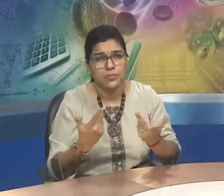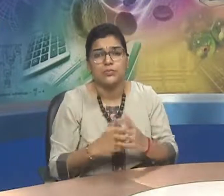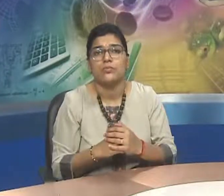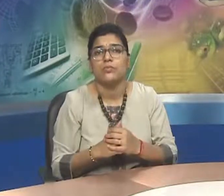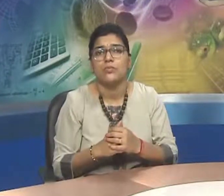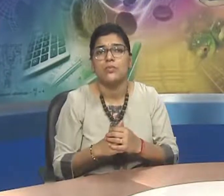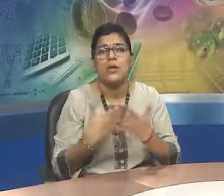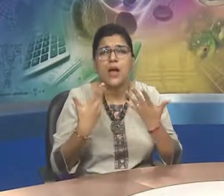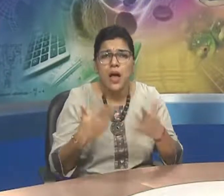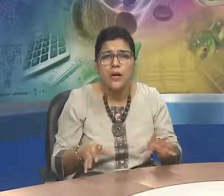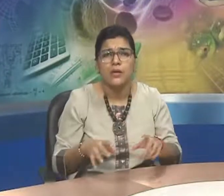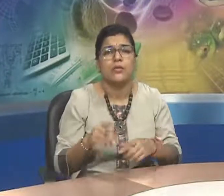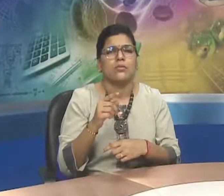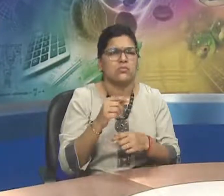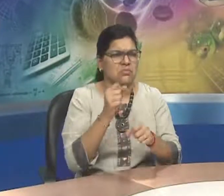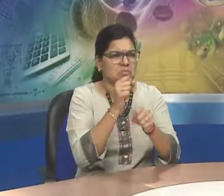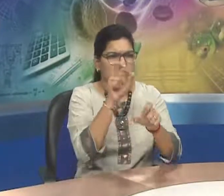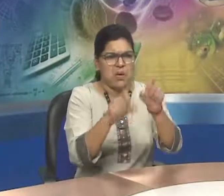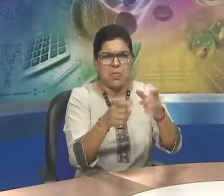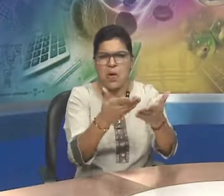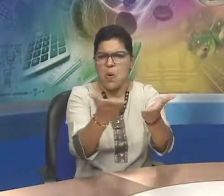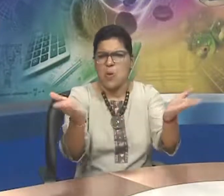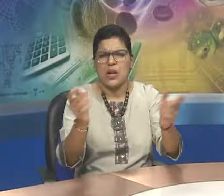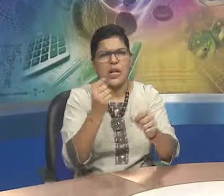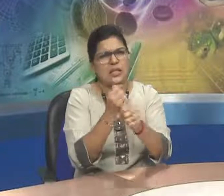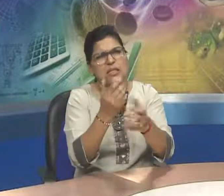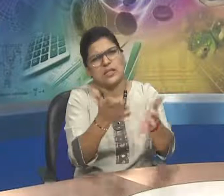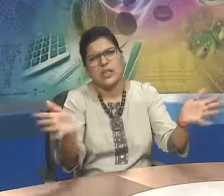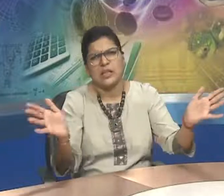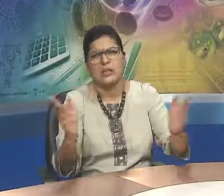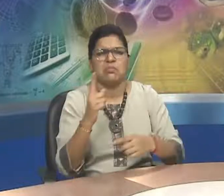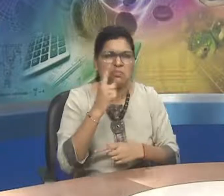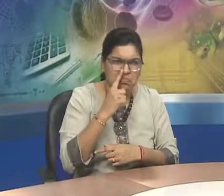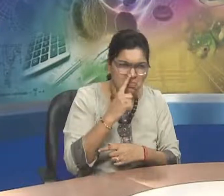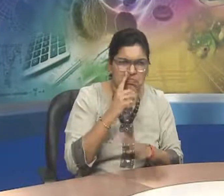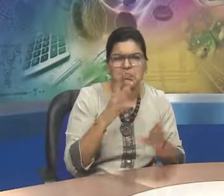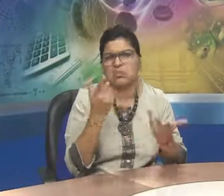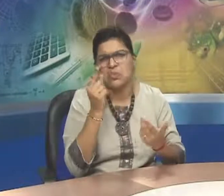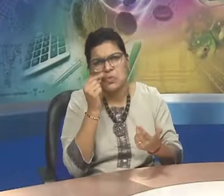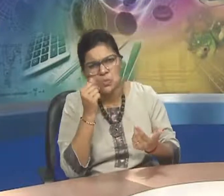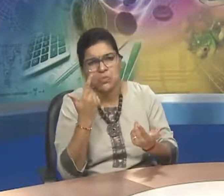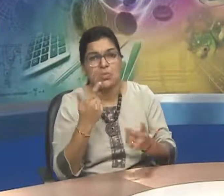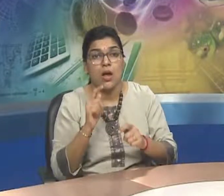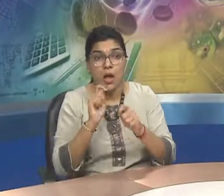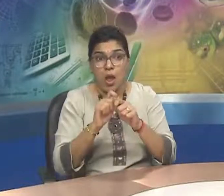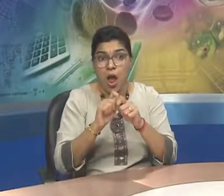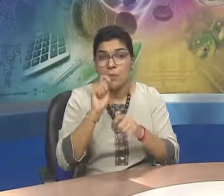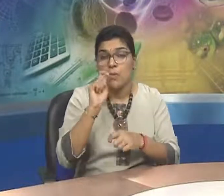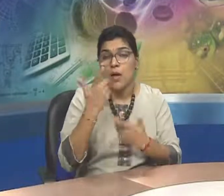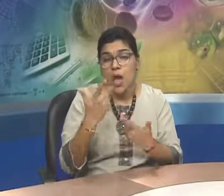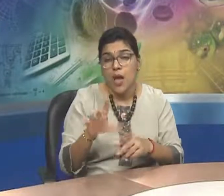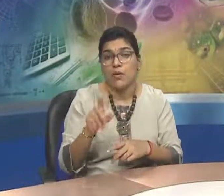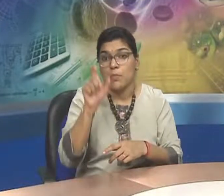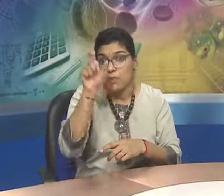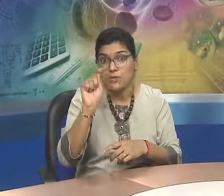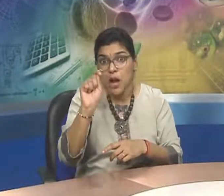This is also a writ which is issued to restrain a person from acting